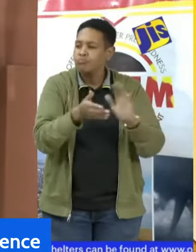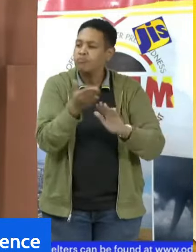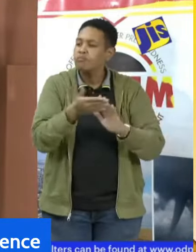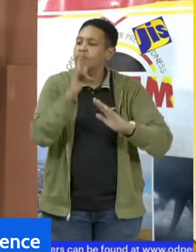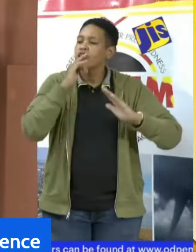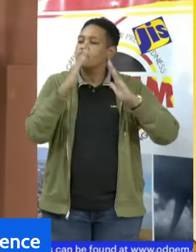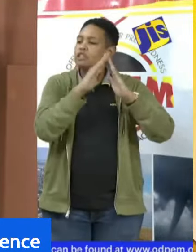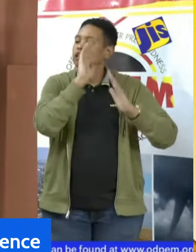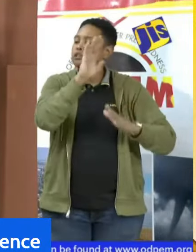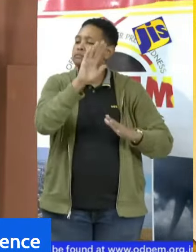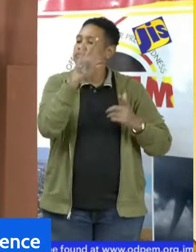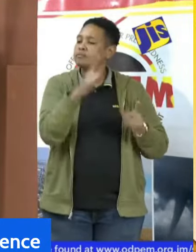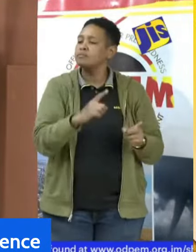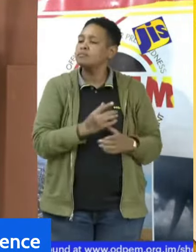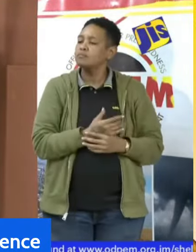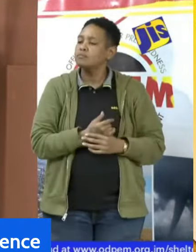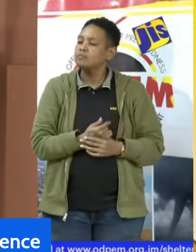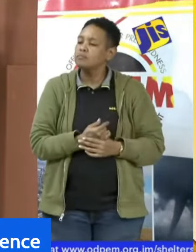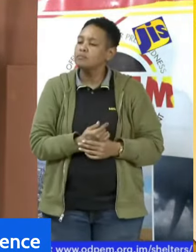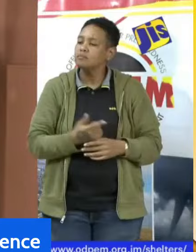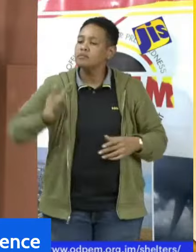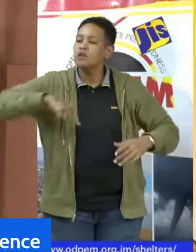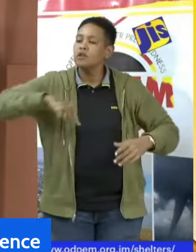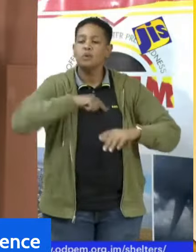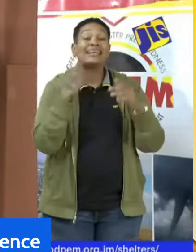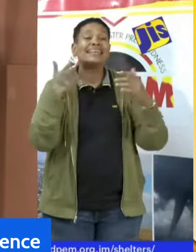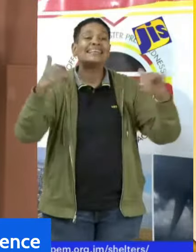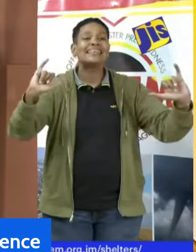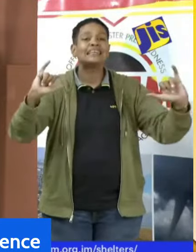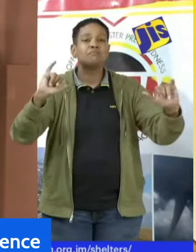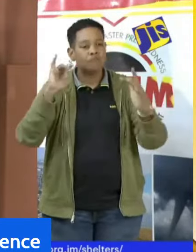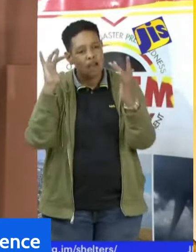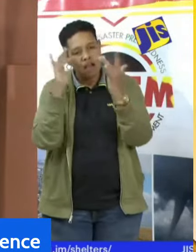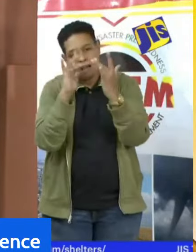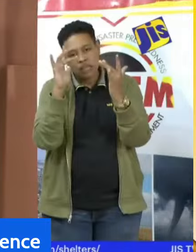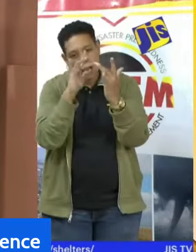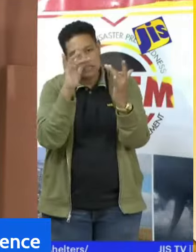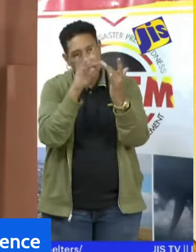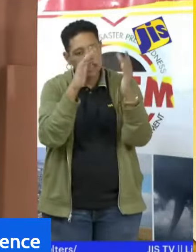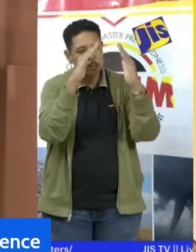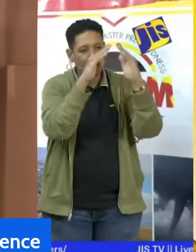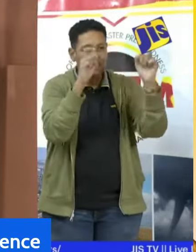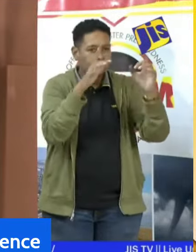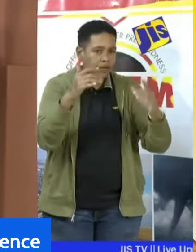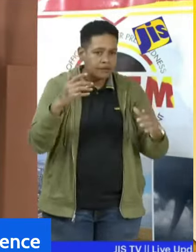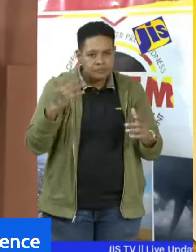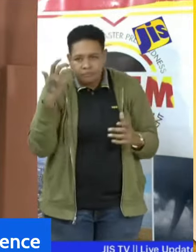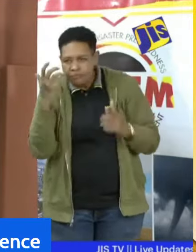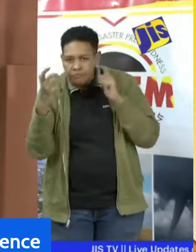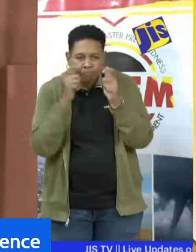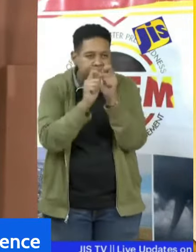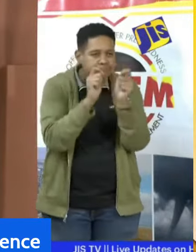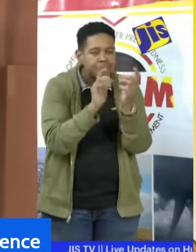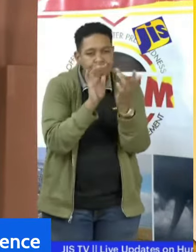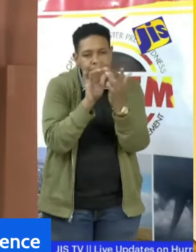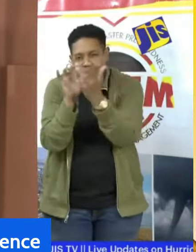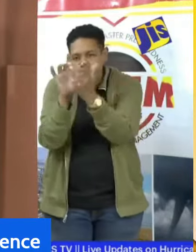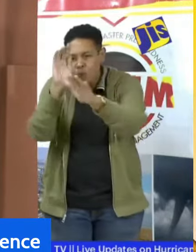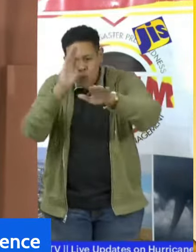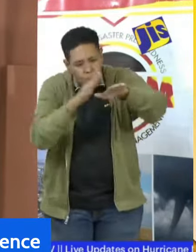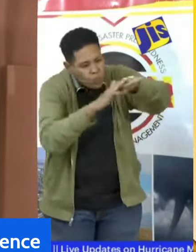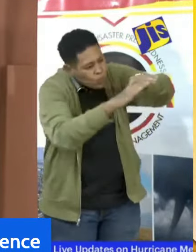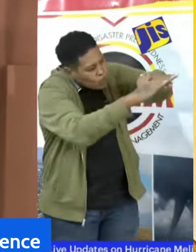the shelters. We are in constant touch with our shelter managers across the